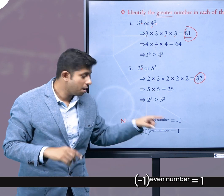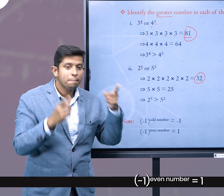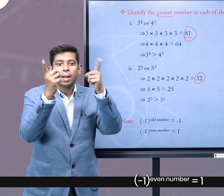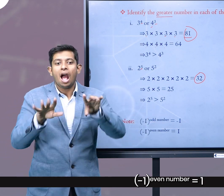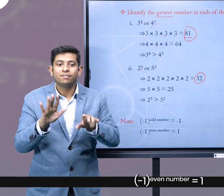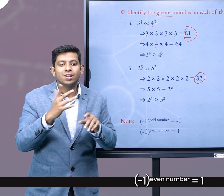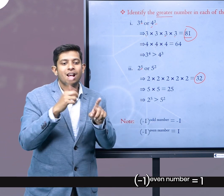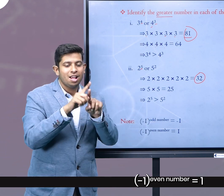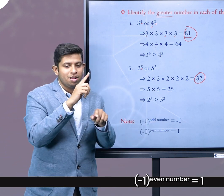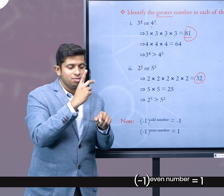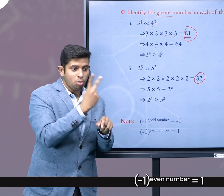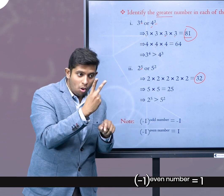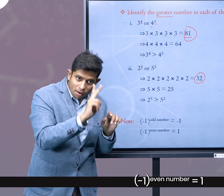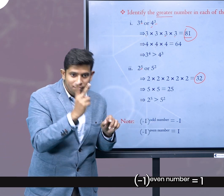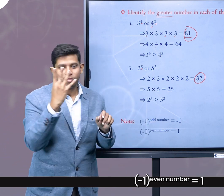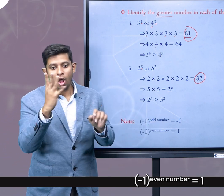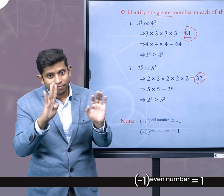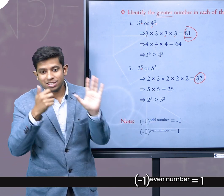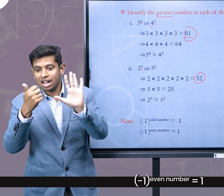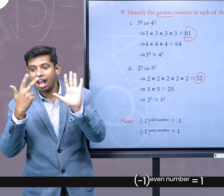Minus 1 to the power of even number is equal to